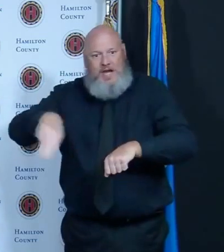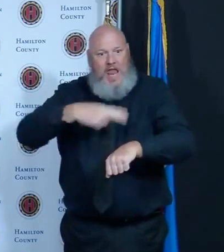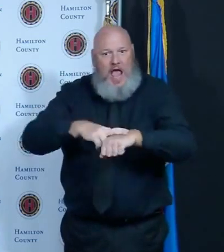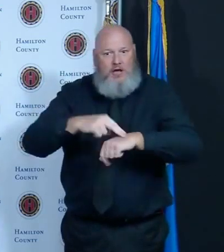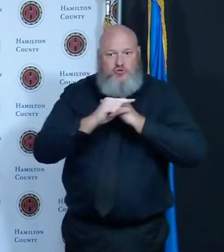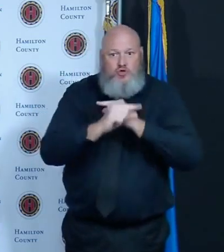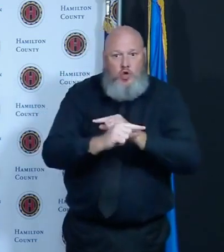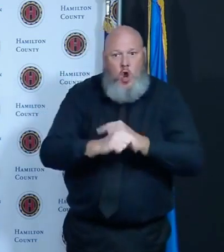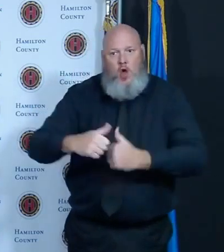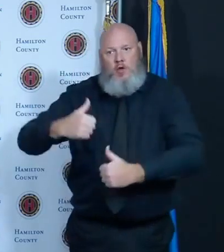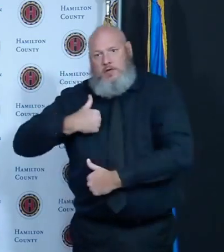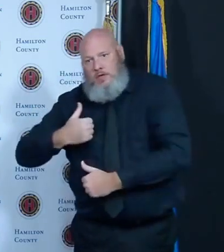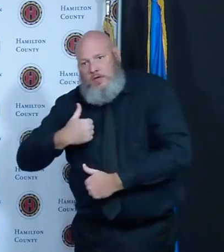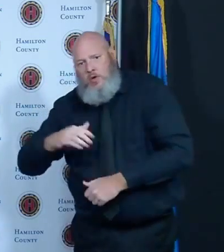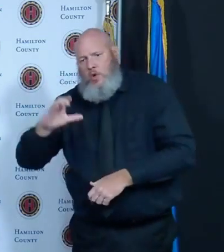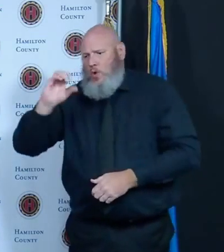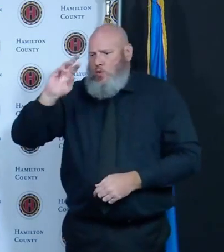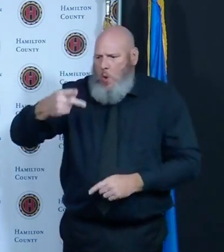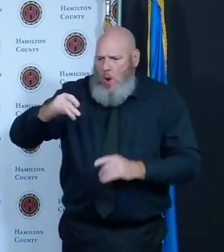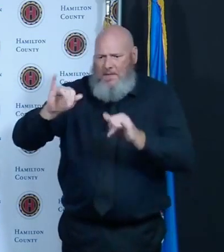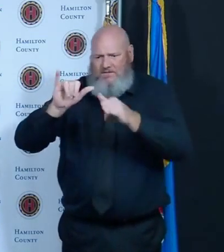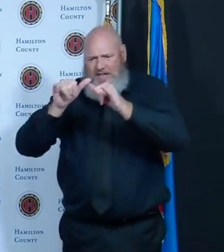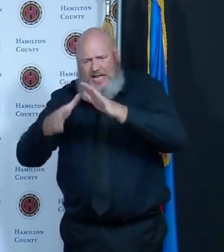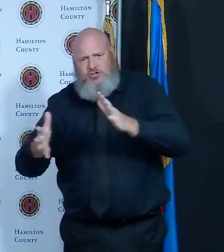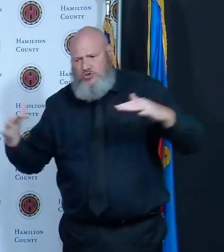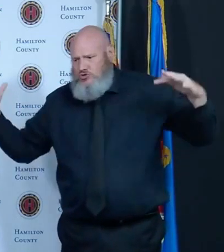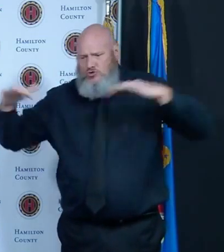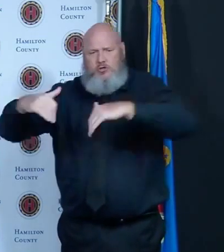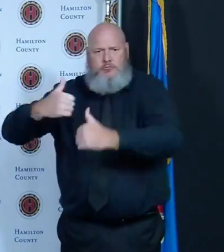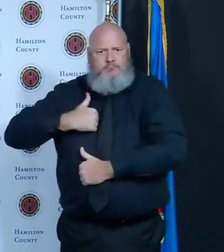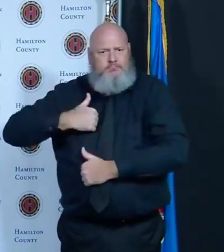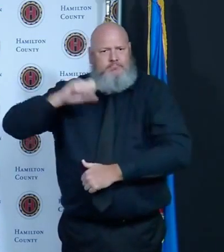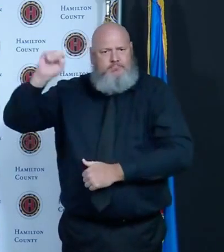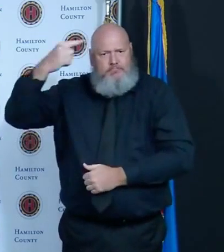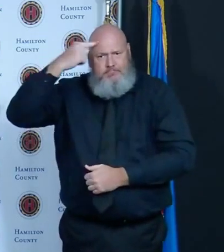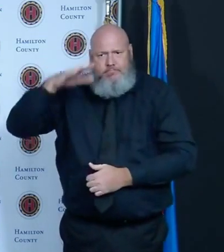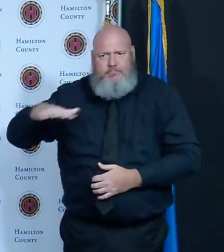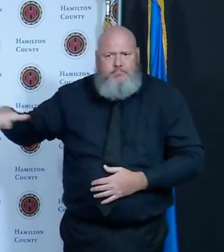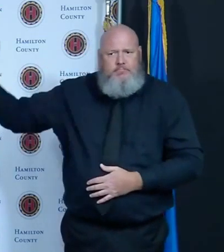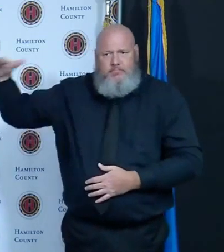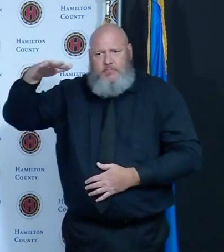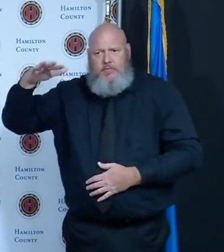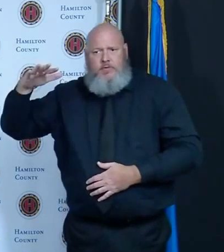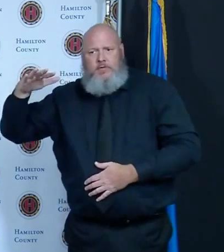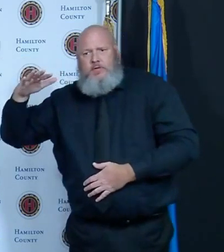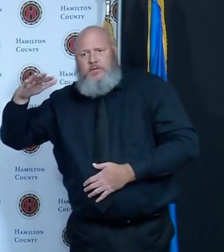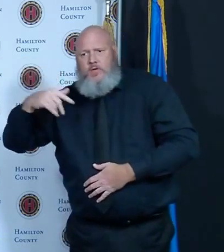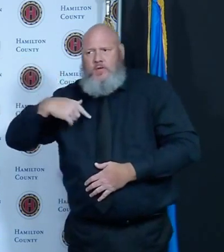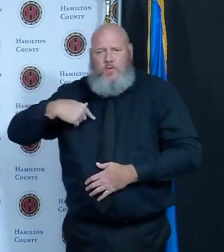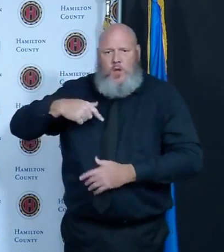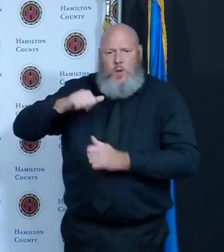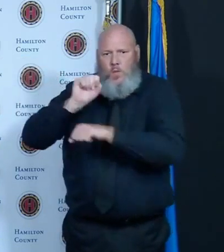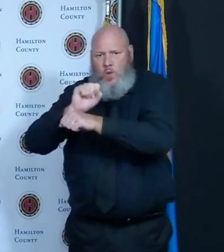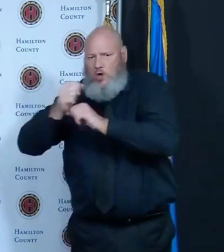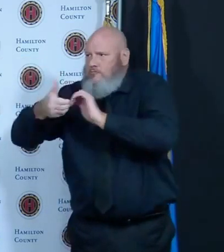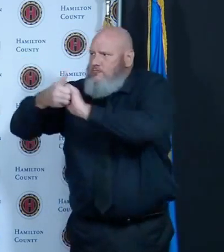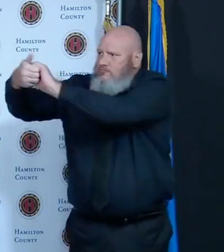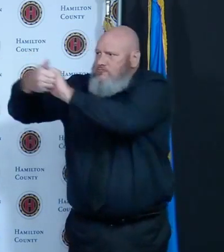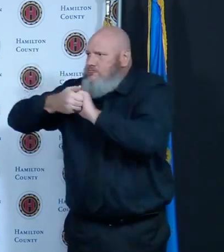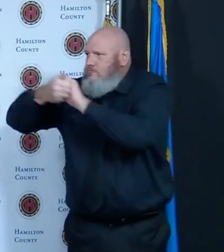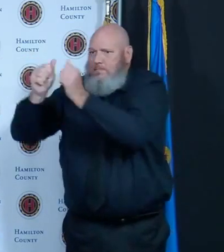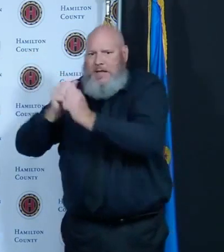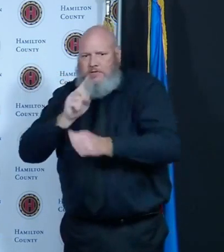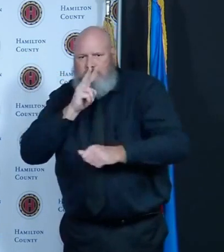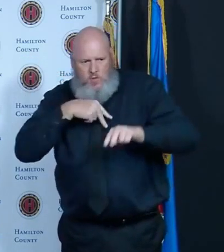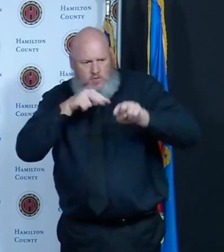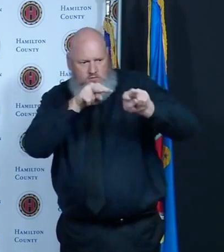I have all been part of these conversations about the changes to the models and the reduced numbers of cases that we're